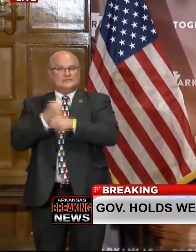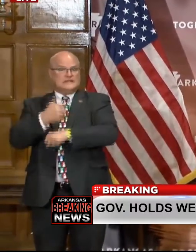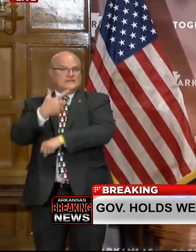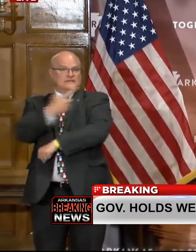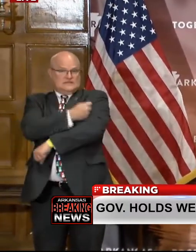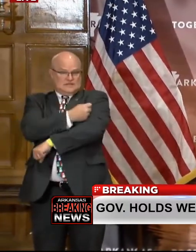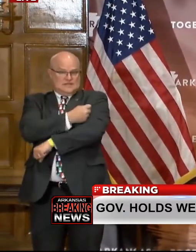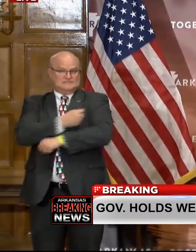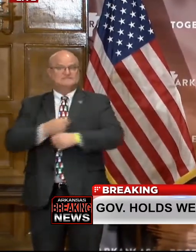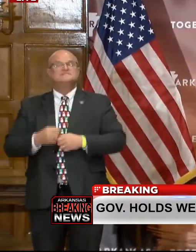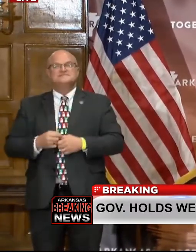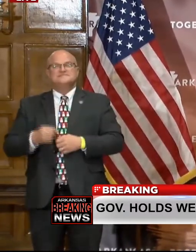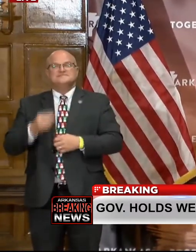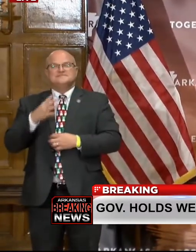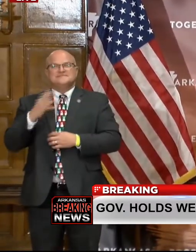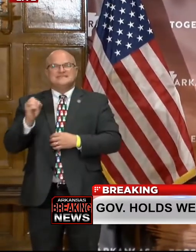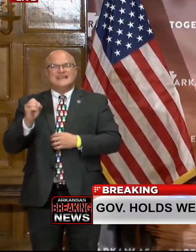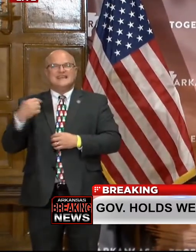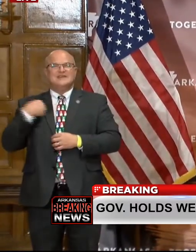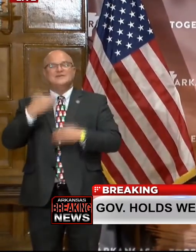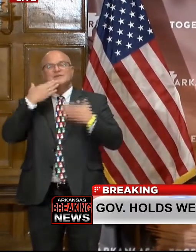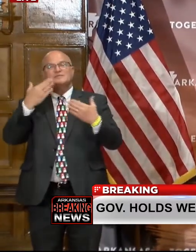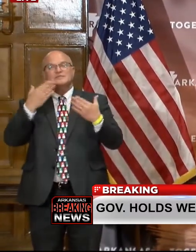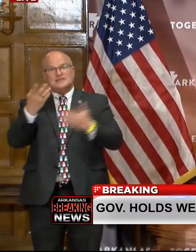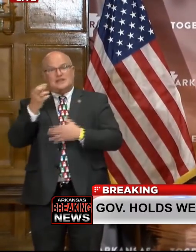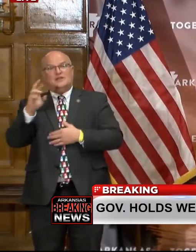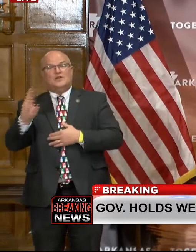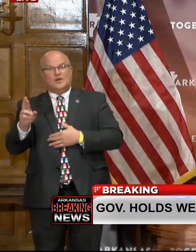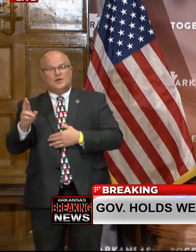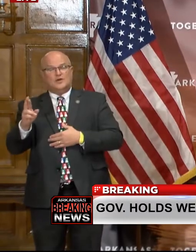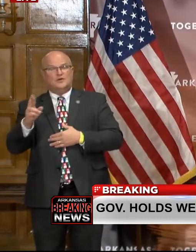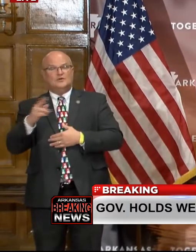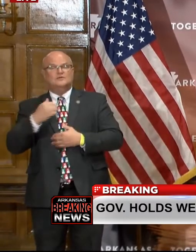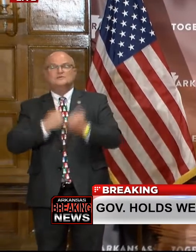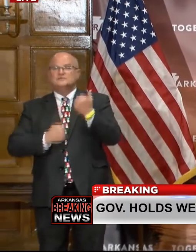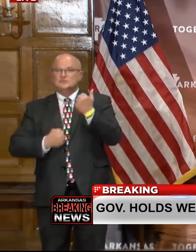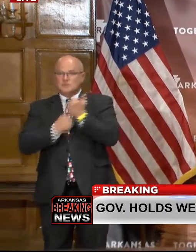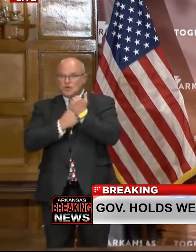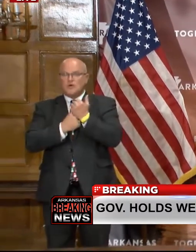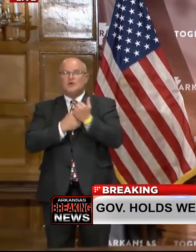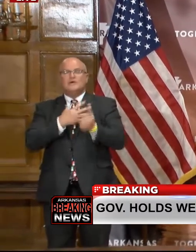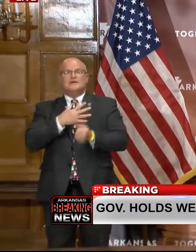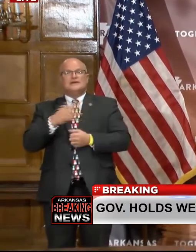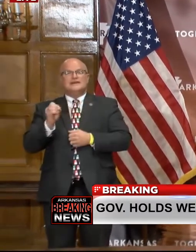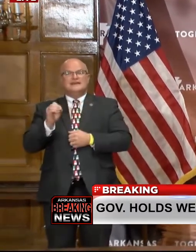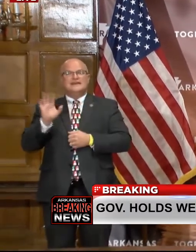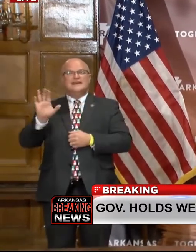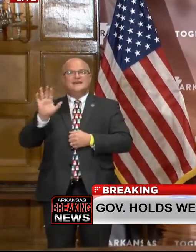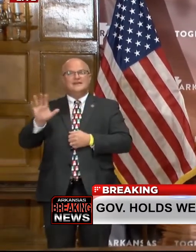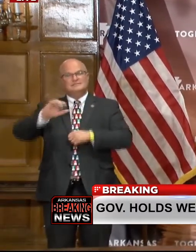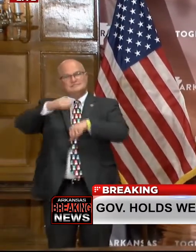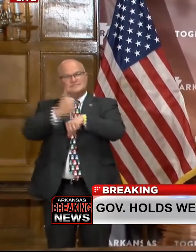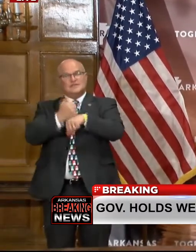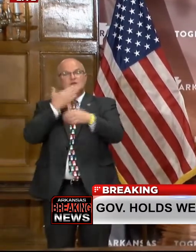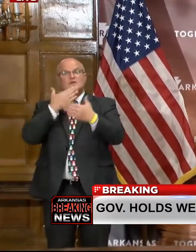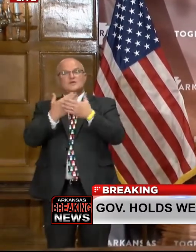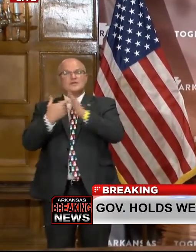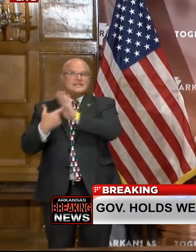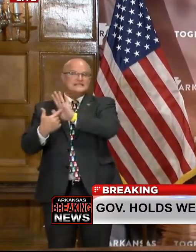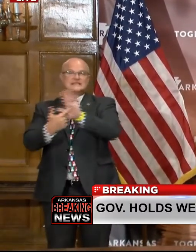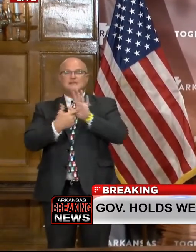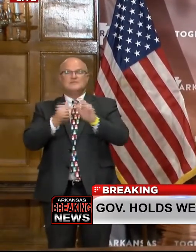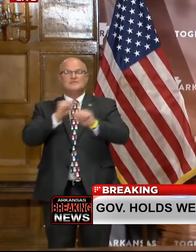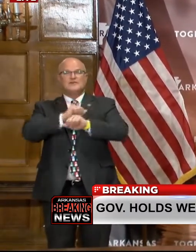vaccine, and we appreciate her support and her setting that good example for